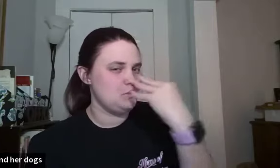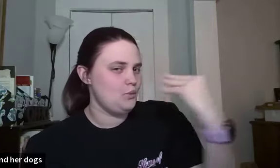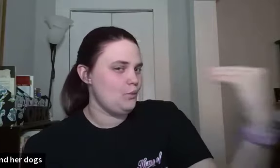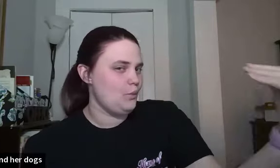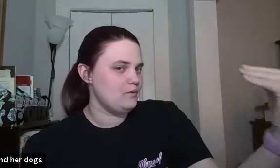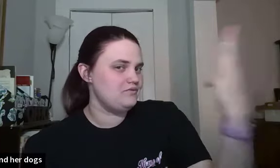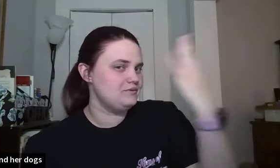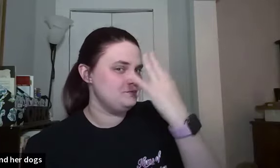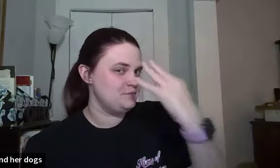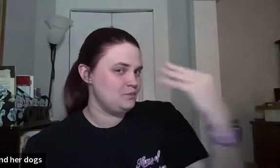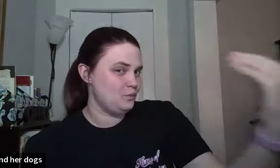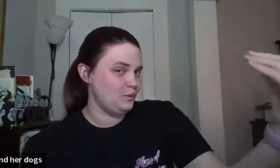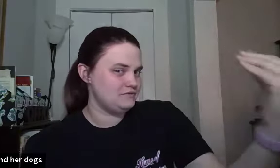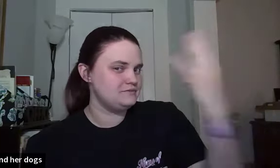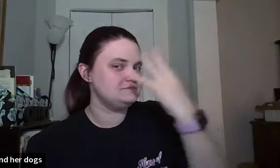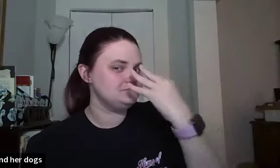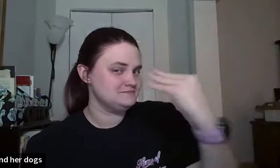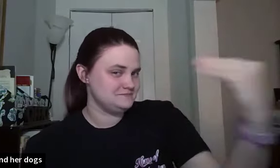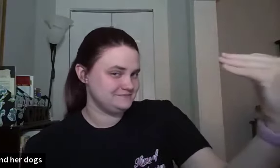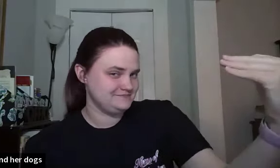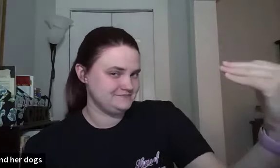So wolf, wolf.